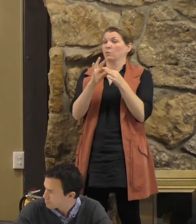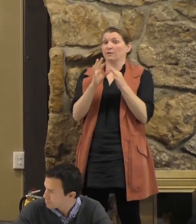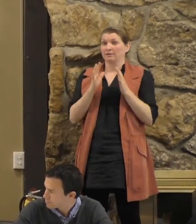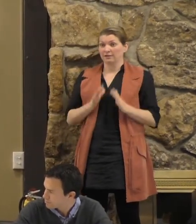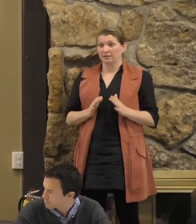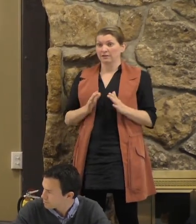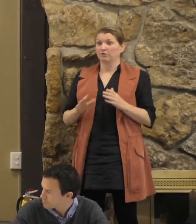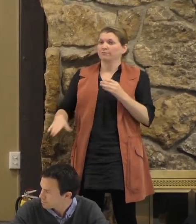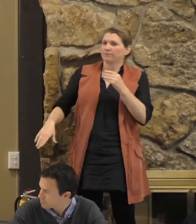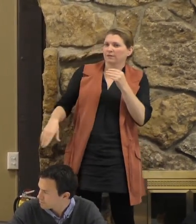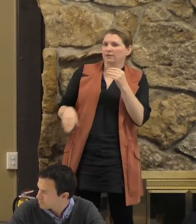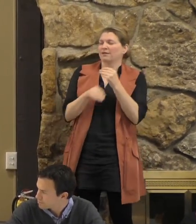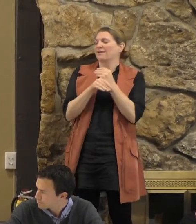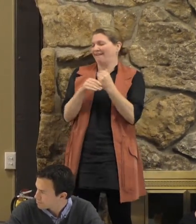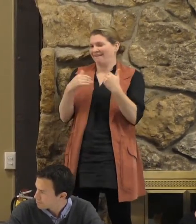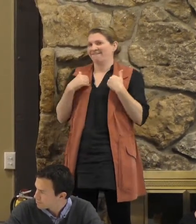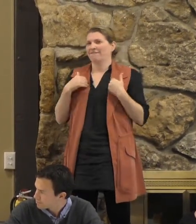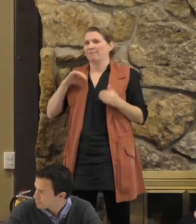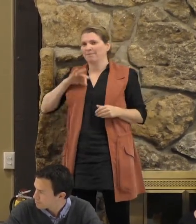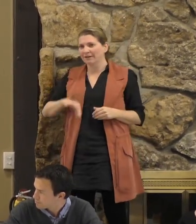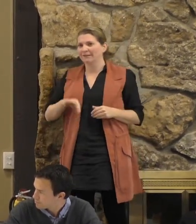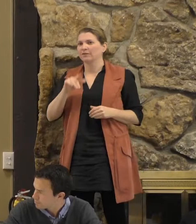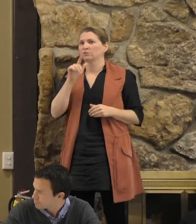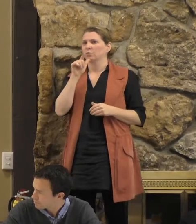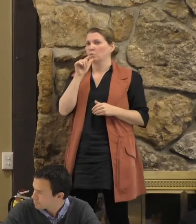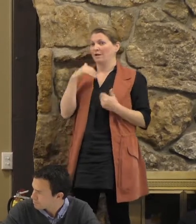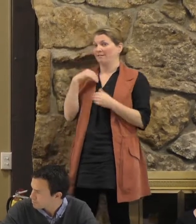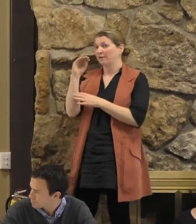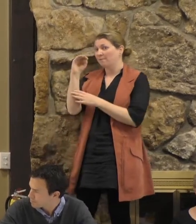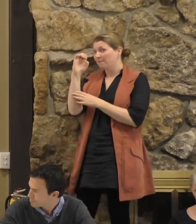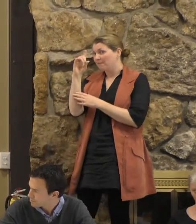Medicaid. There is no cost for the service,